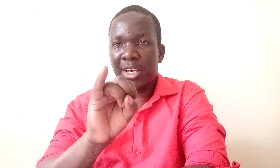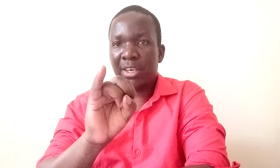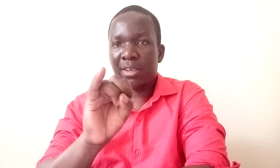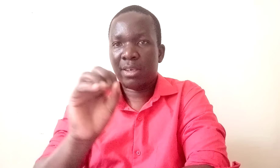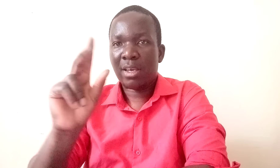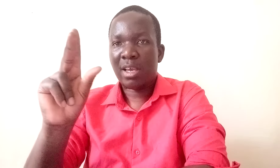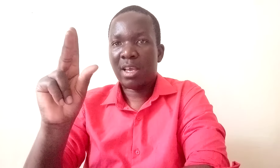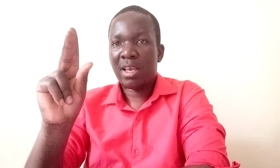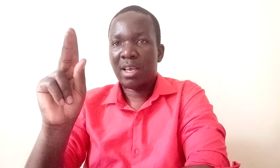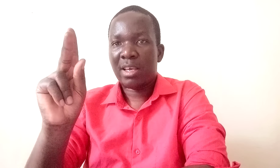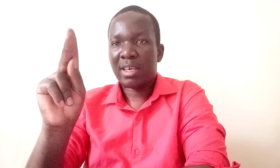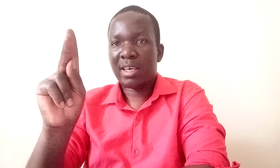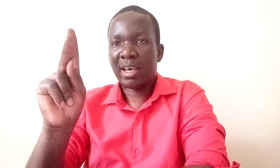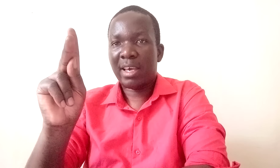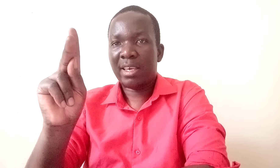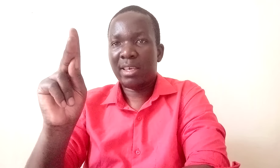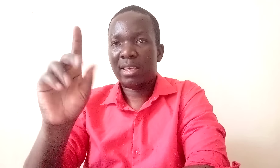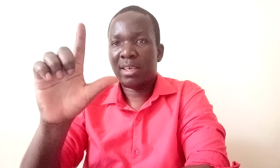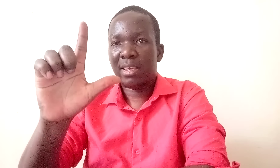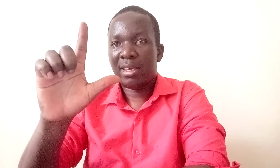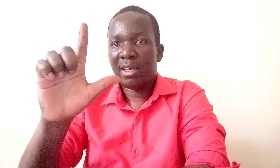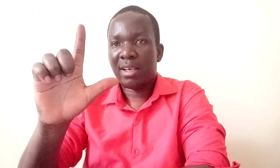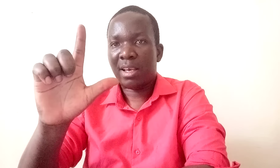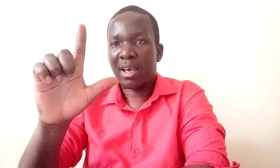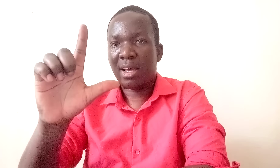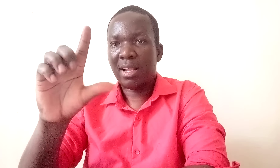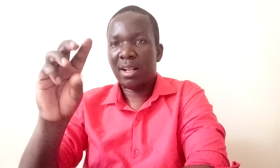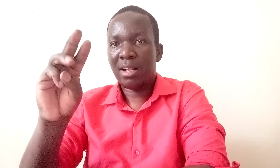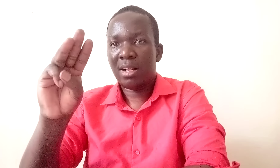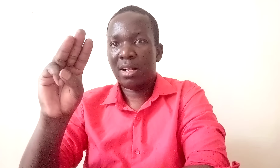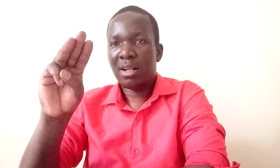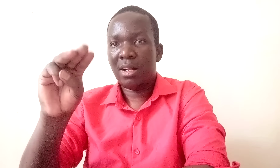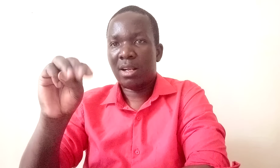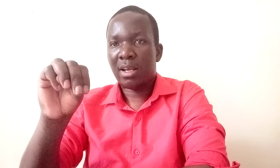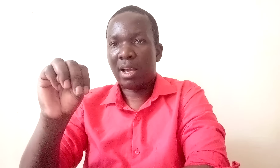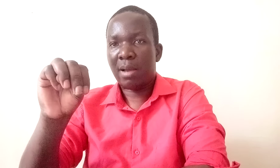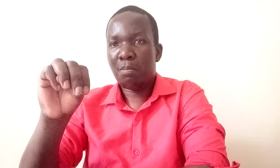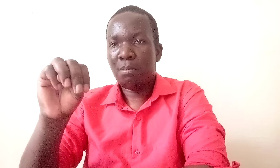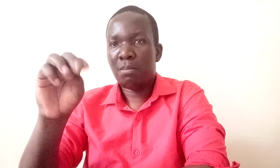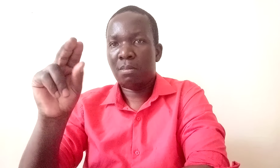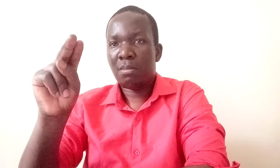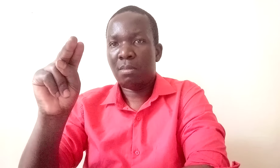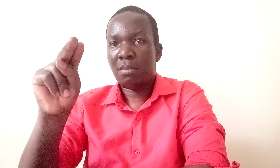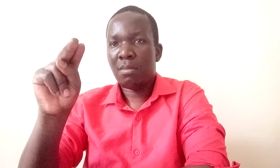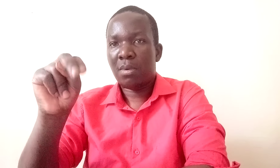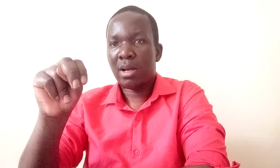J, K, L, M,